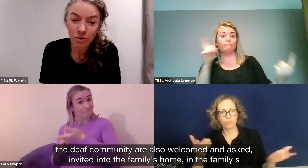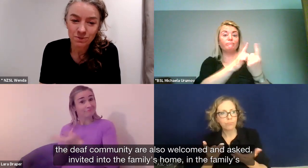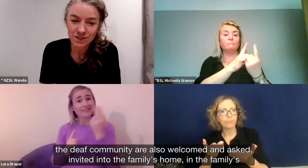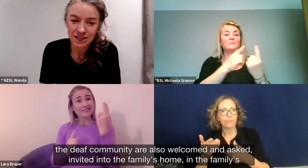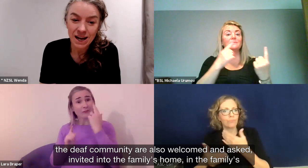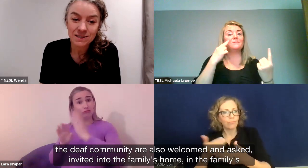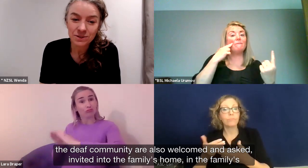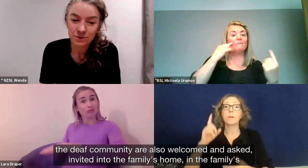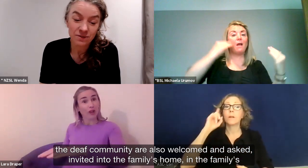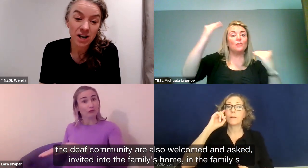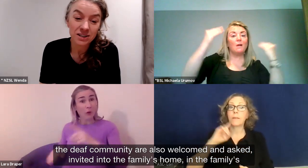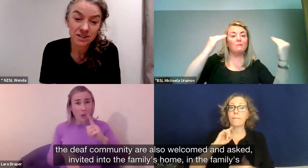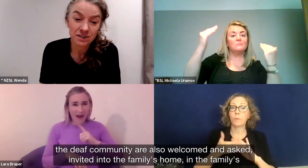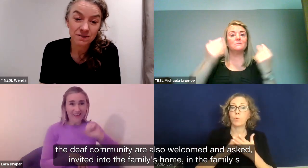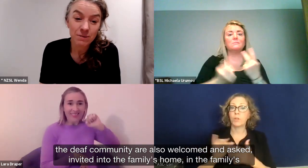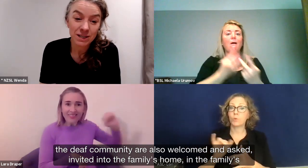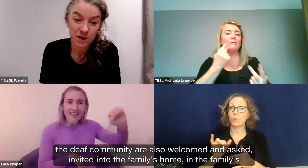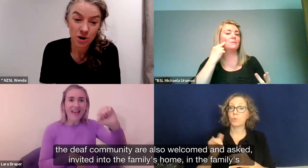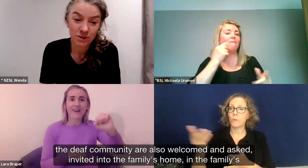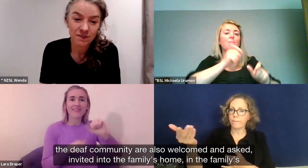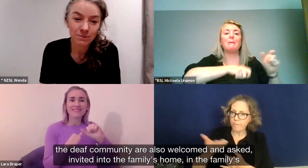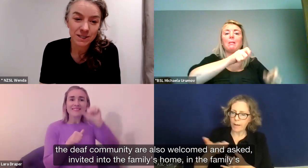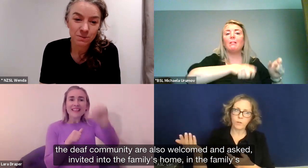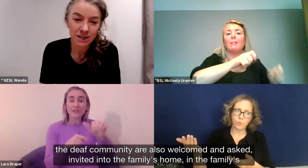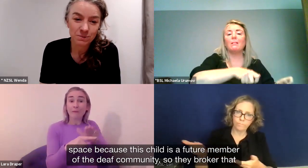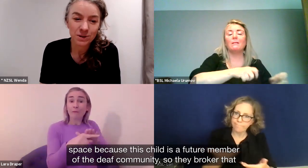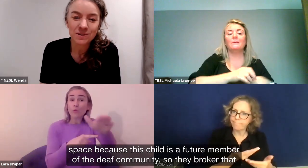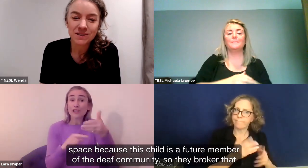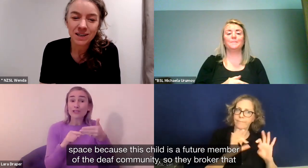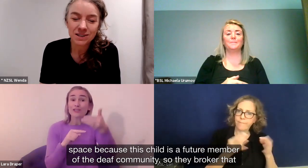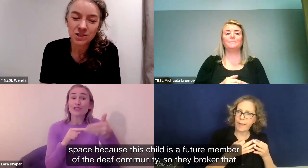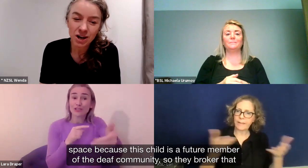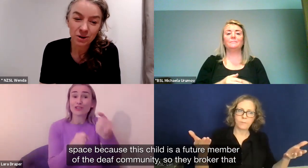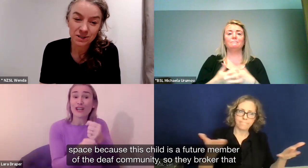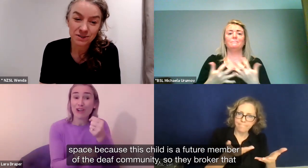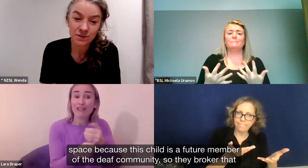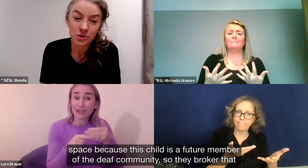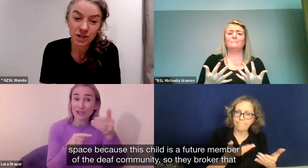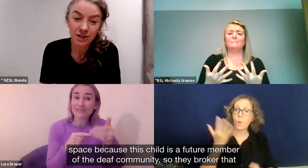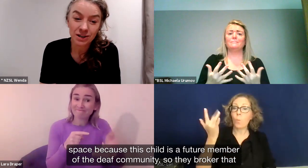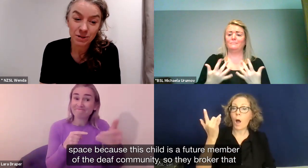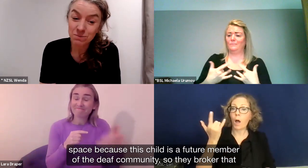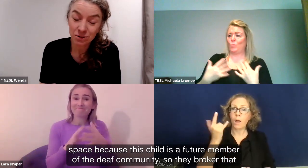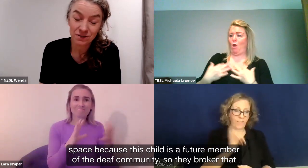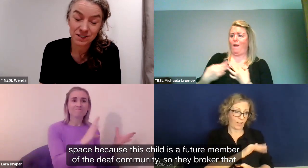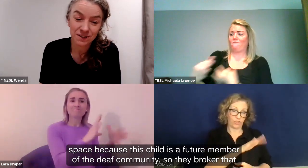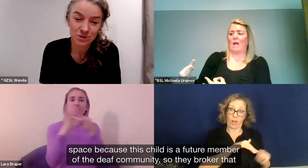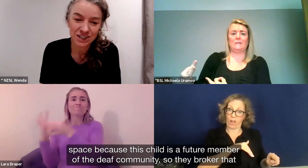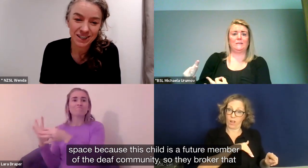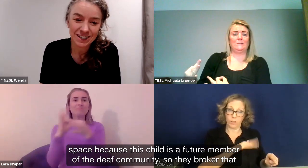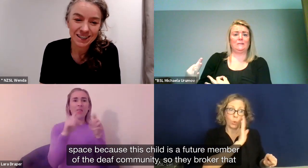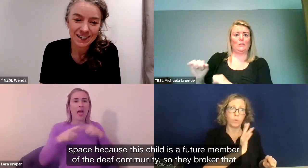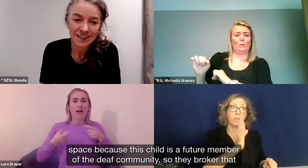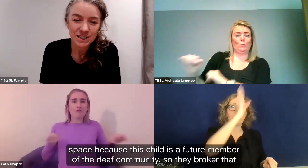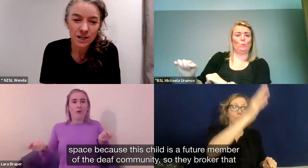also welcomed and asked or invited into the family's home and the family space because this child is a future member of the deaf